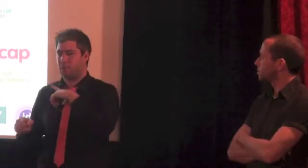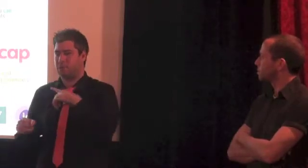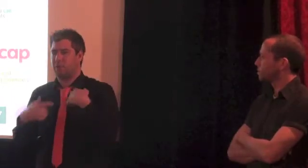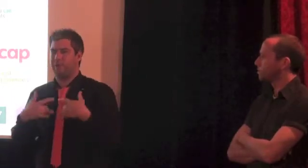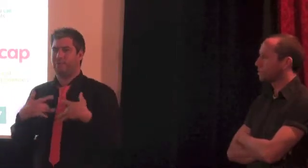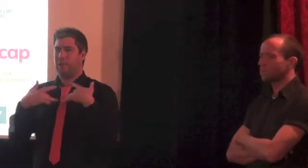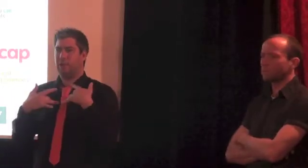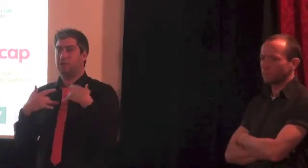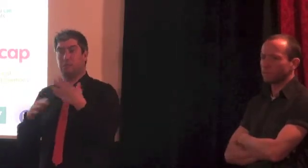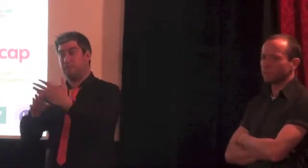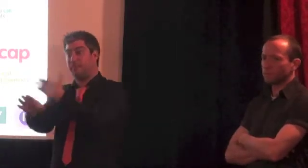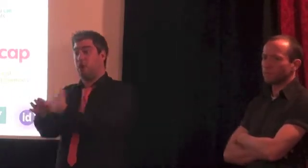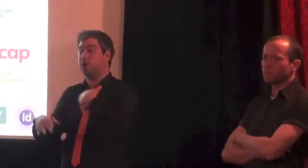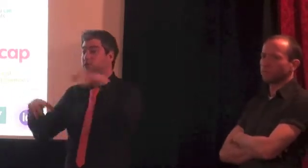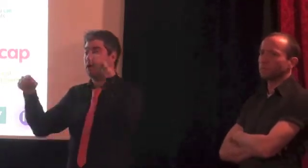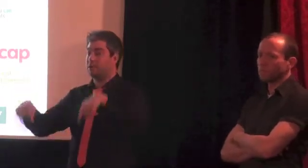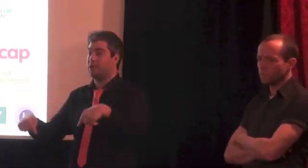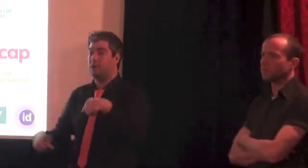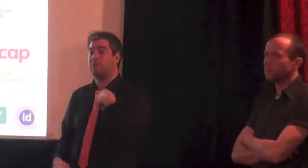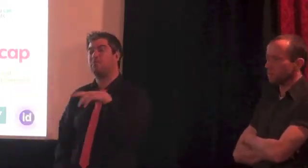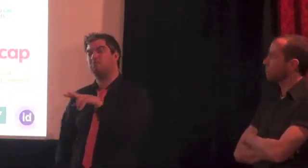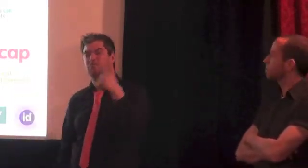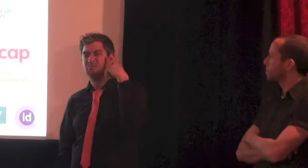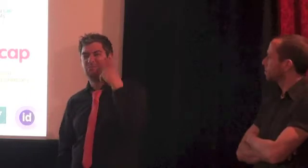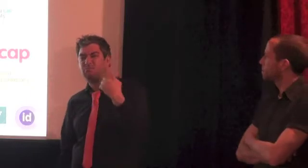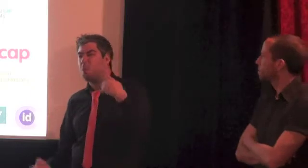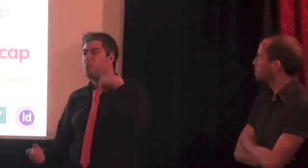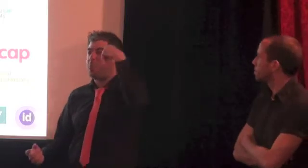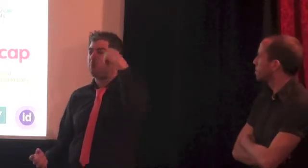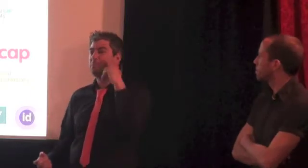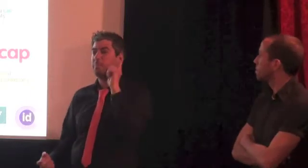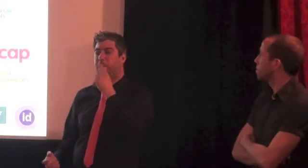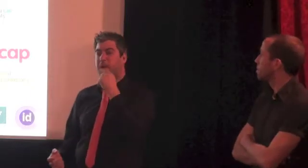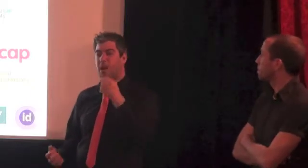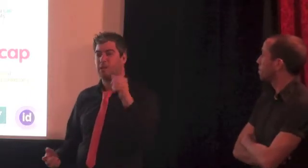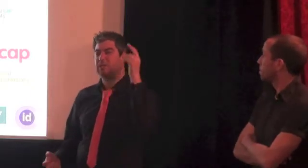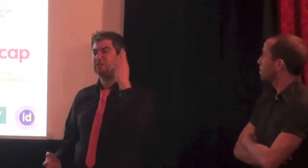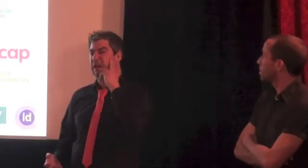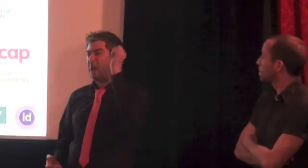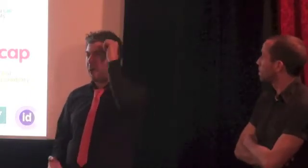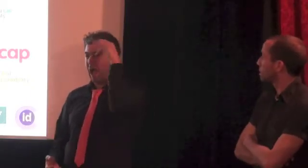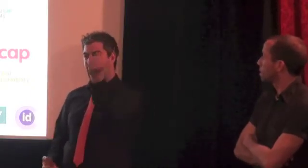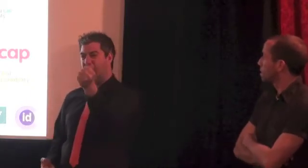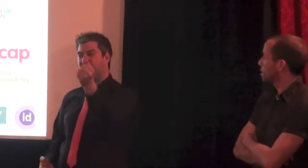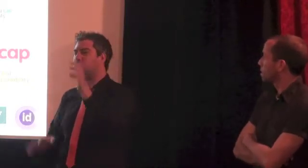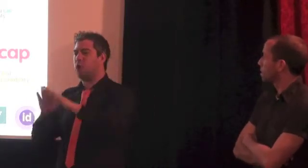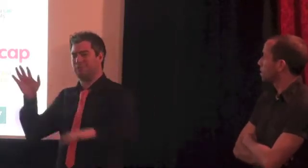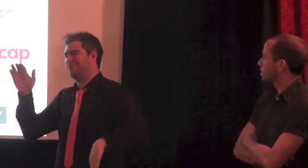who would benefit from our deaf and interpreter awareness training. Before I started this job, I assumed that most people would have some level of